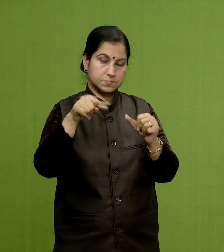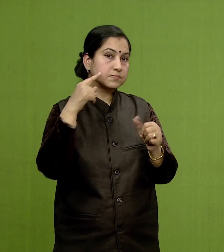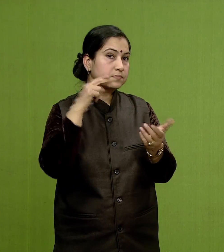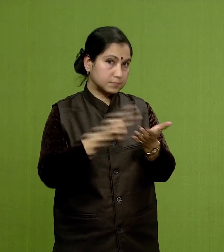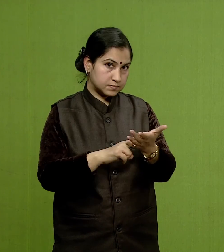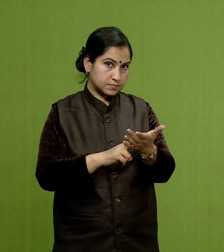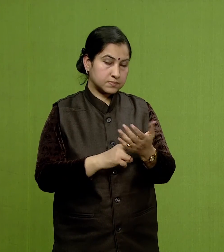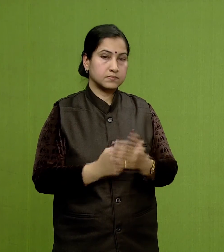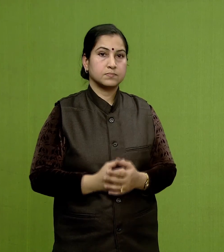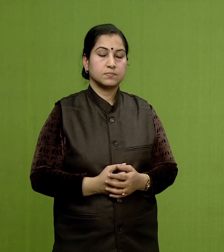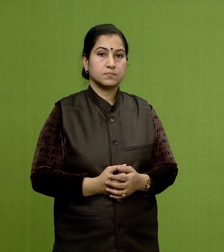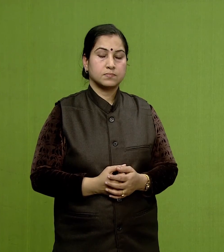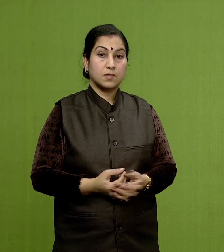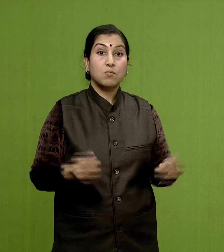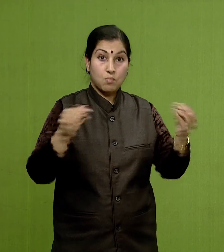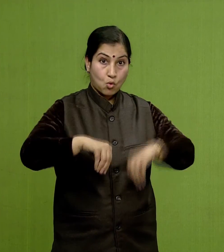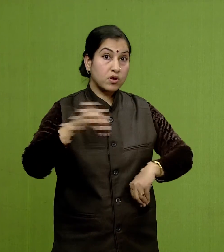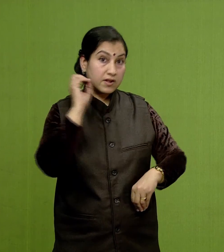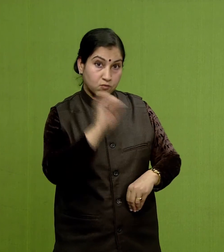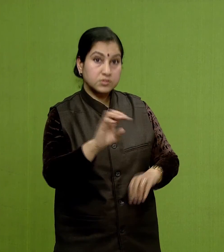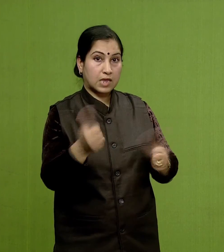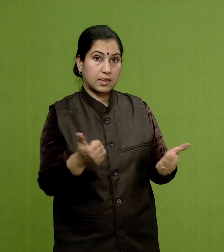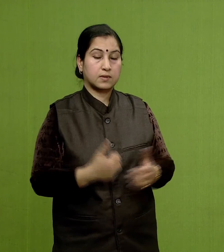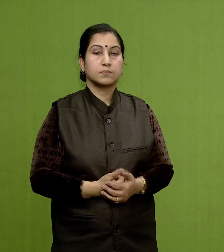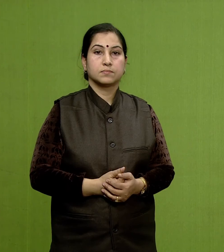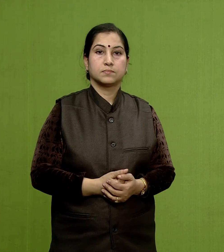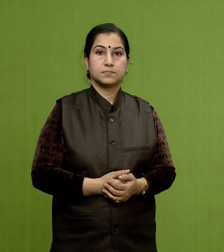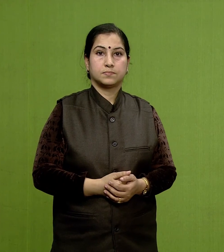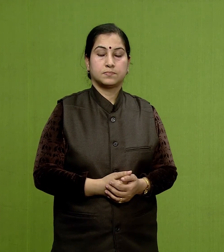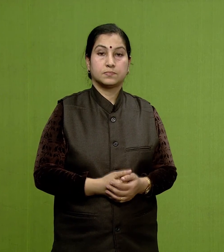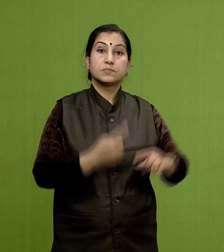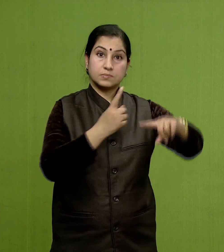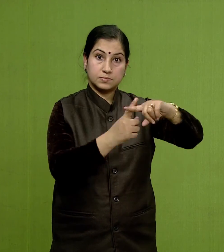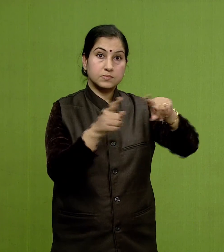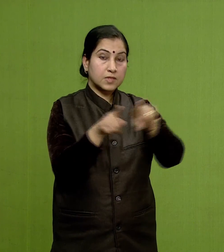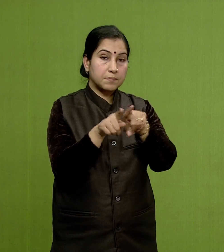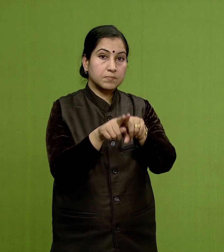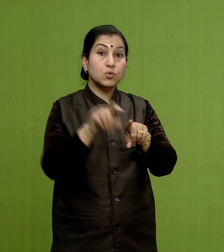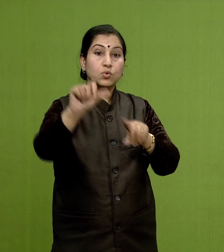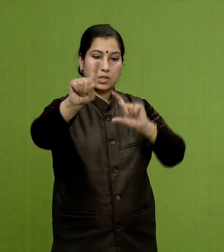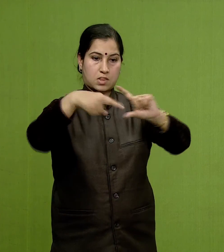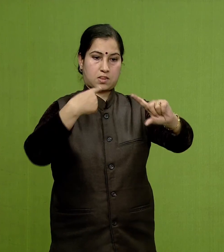www.nios.ac.in for more information. Also, you can mail at